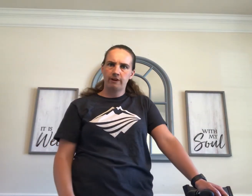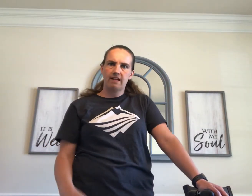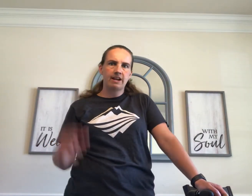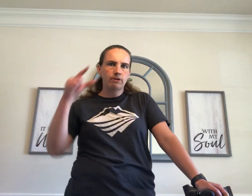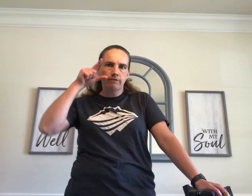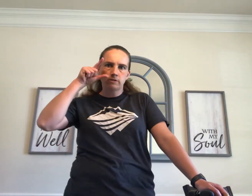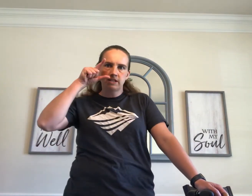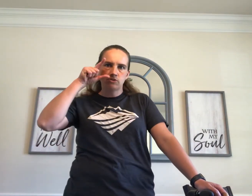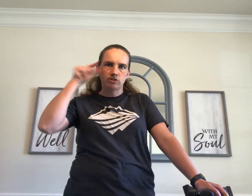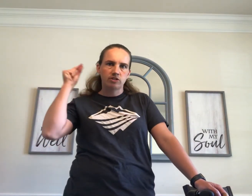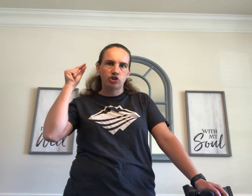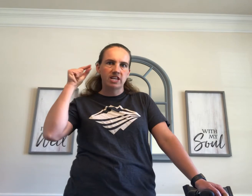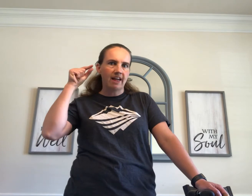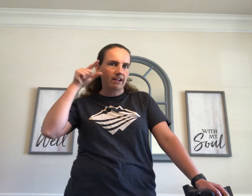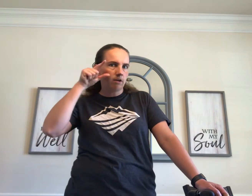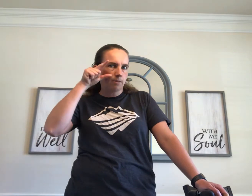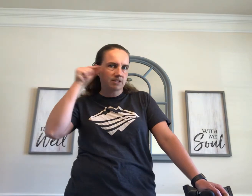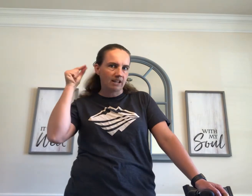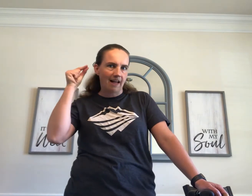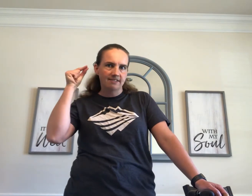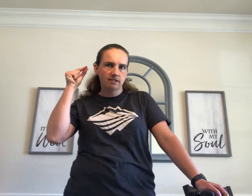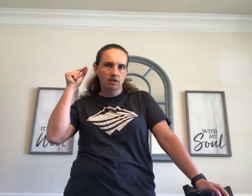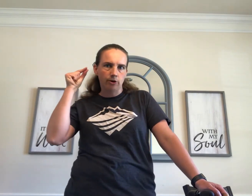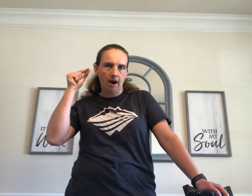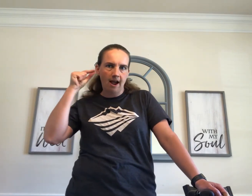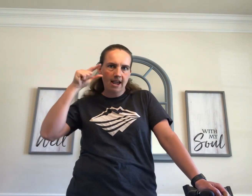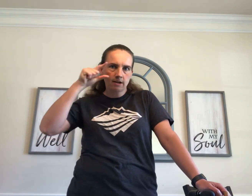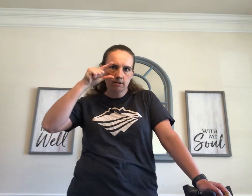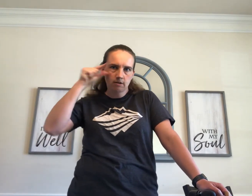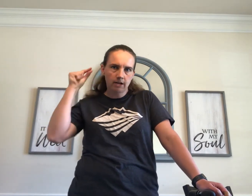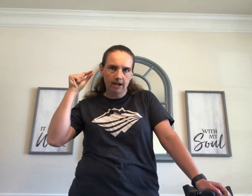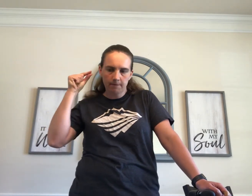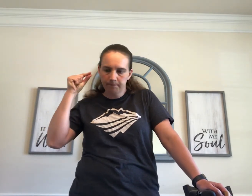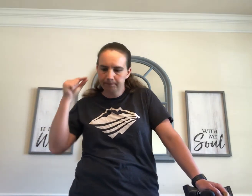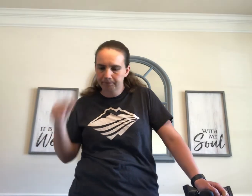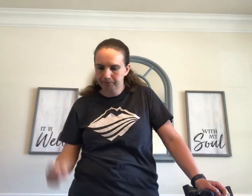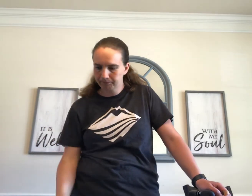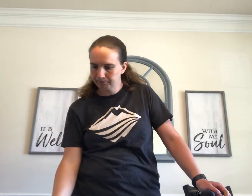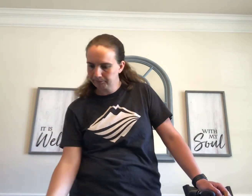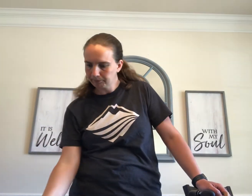Gallaudet University, is just a G, like almost like glasses on your eye, okay?